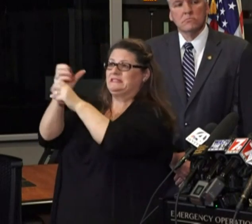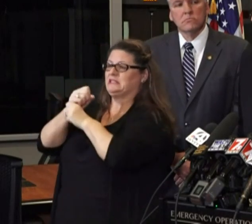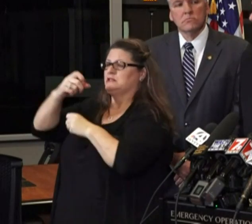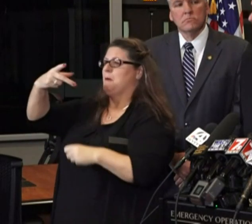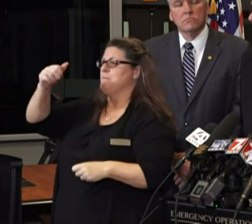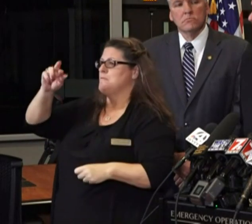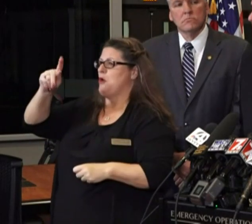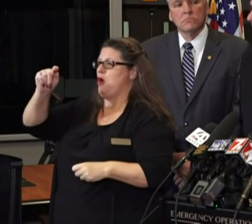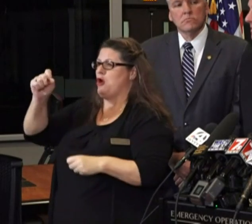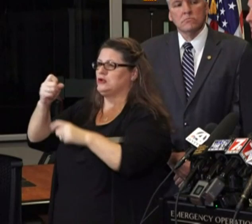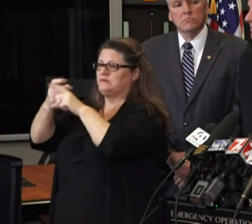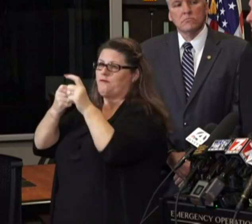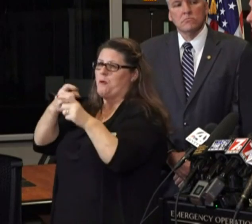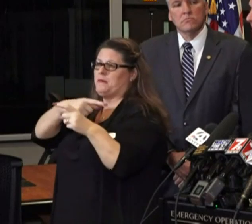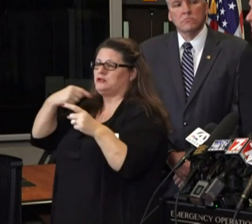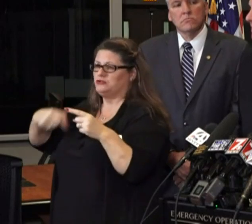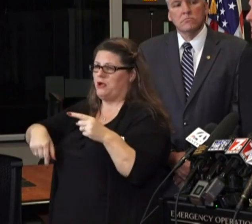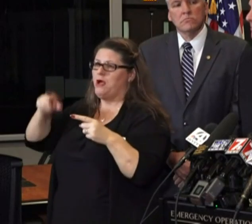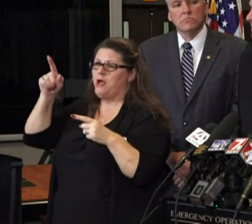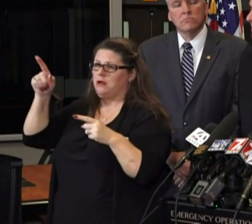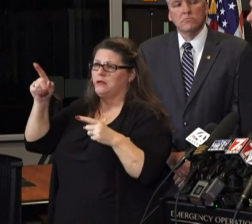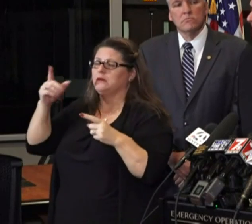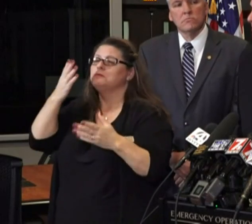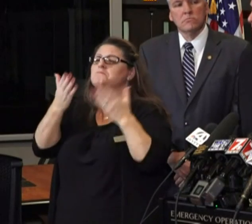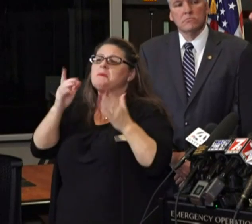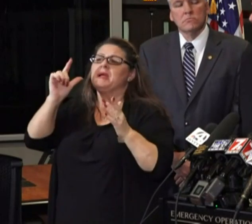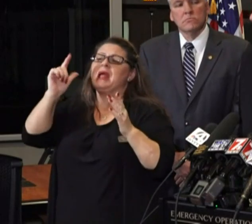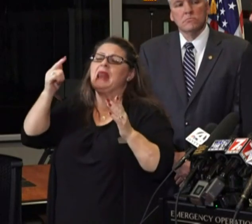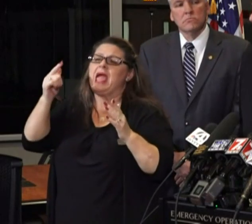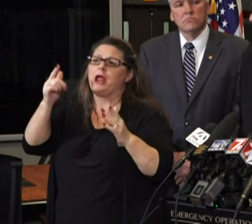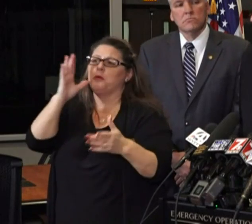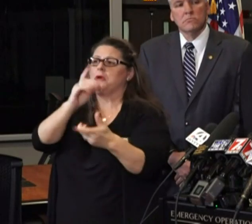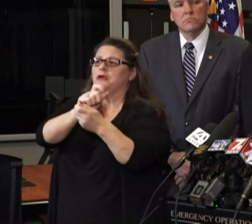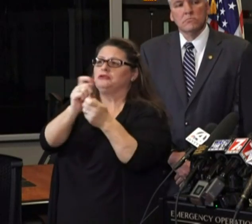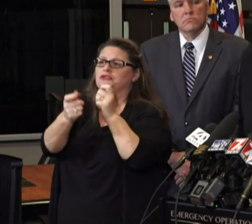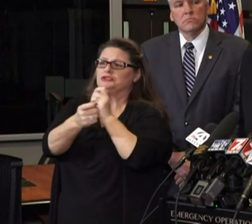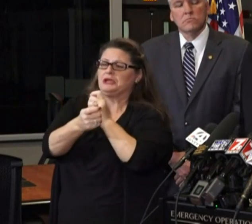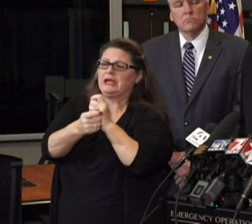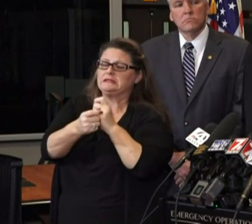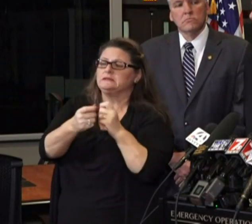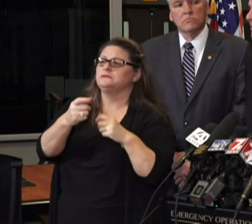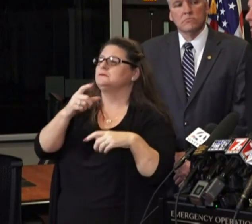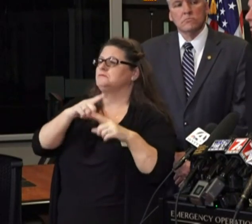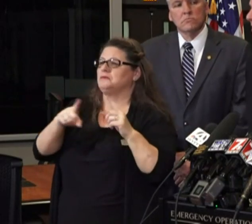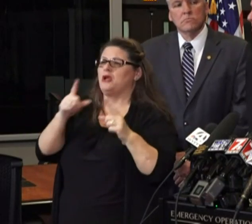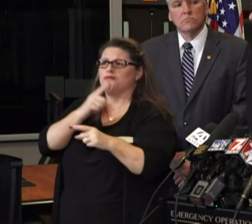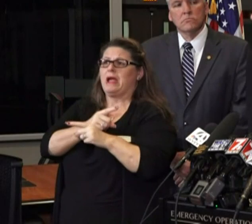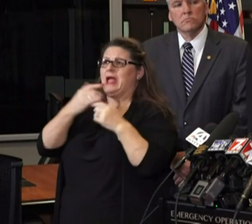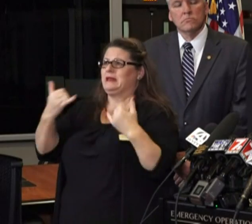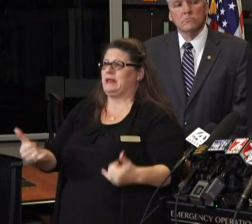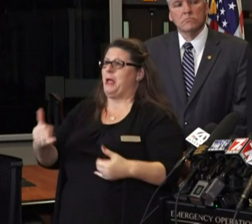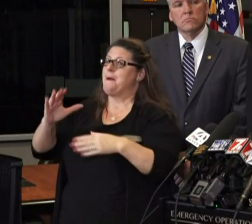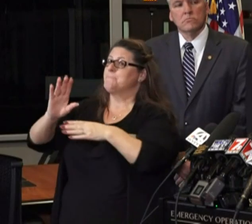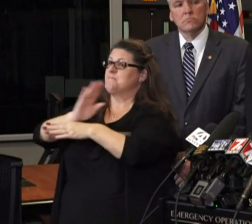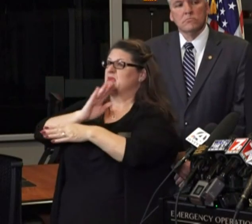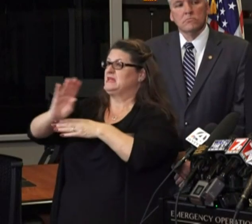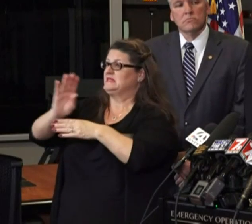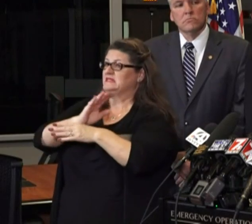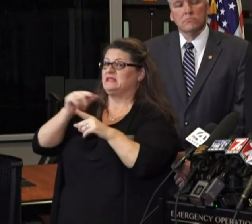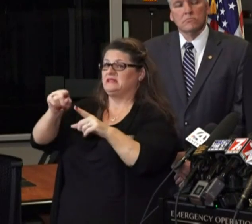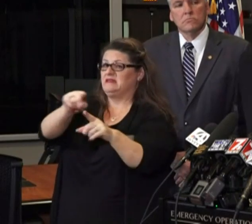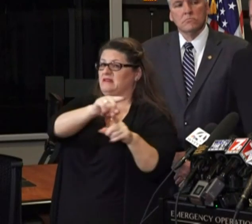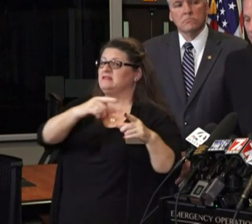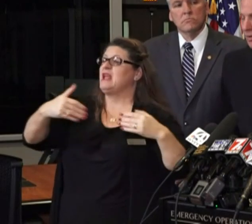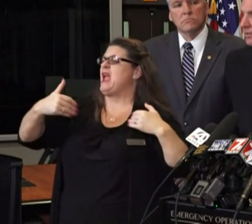there may be other disruptions at a later date, but so far our businesses always have alternative plans